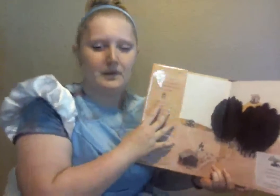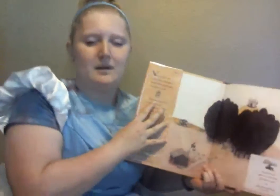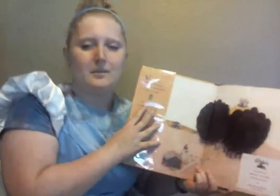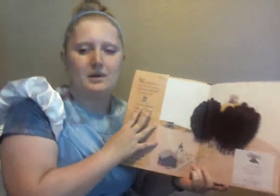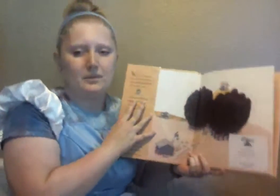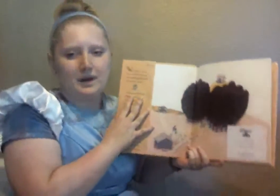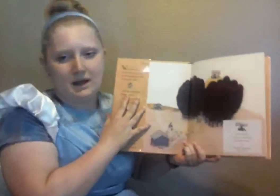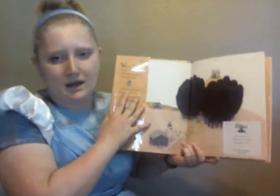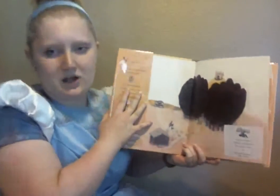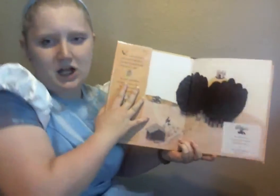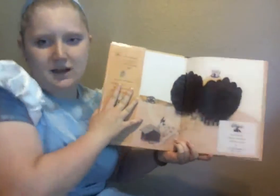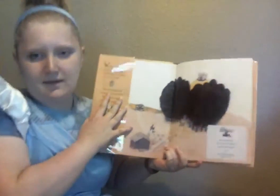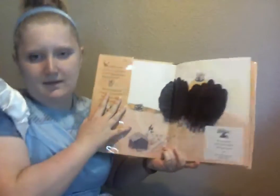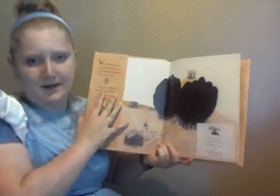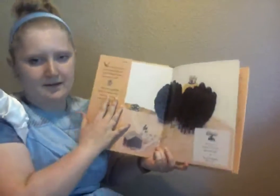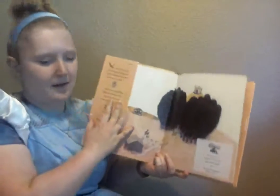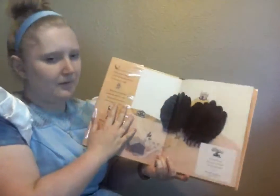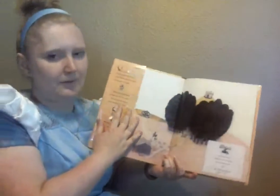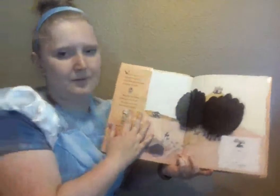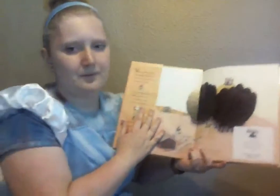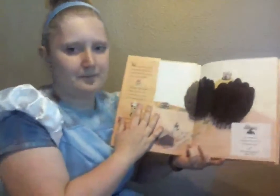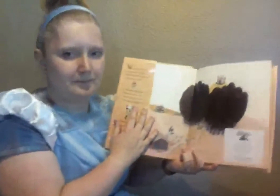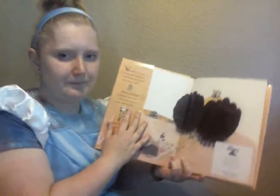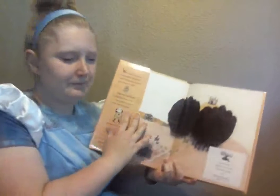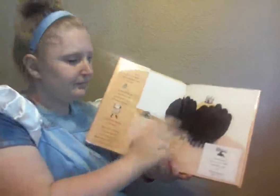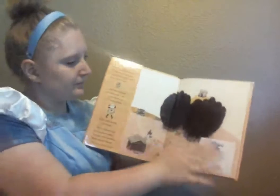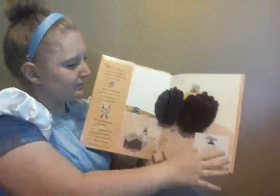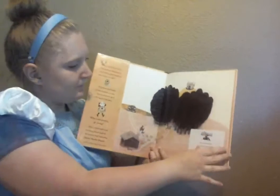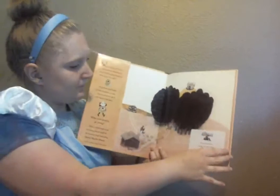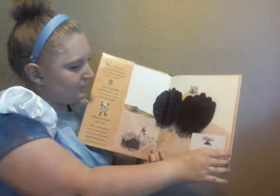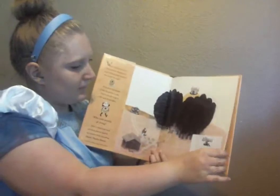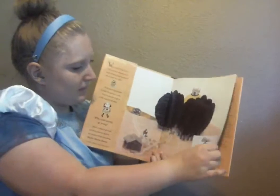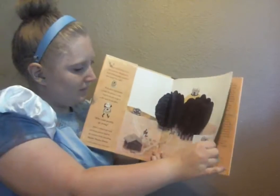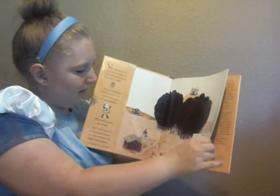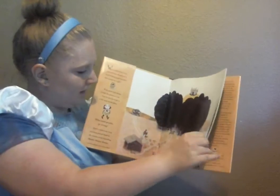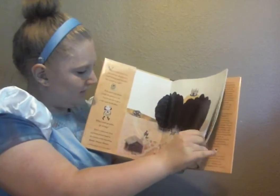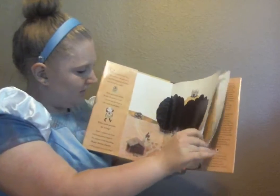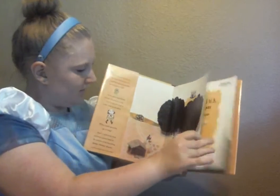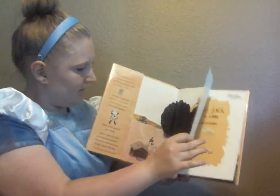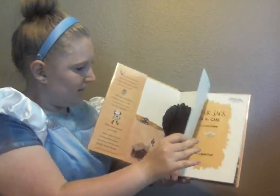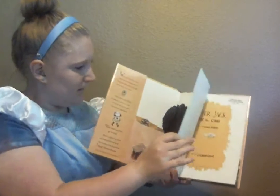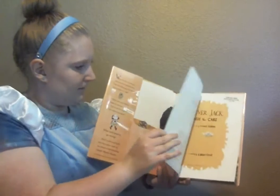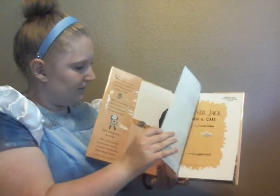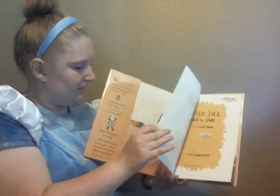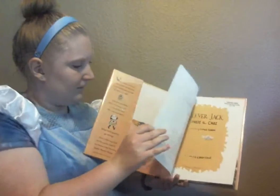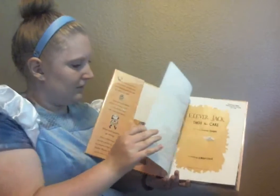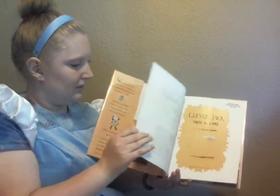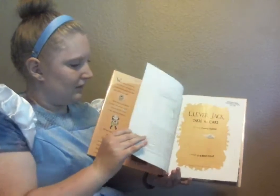I'm going to readjust myself so we can see.